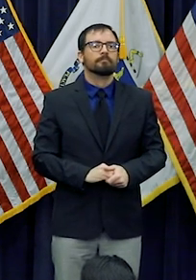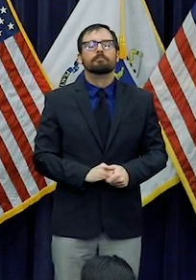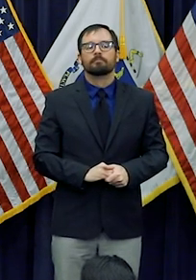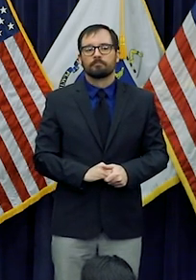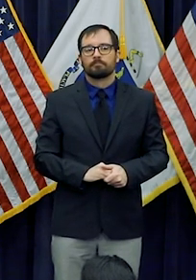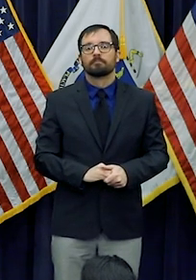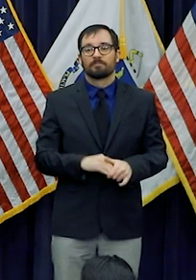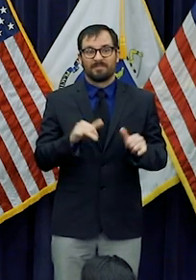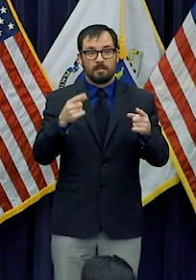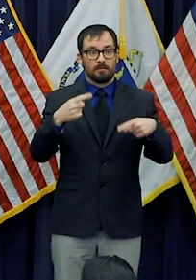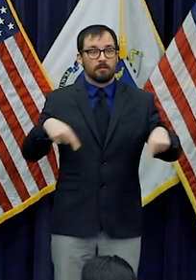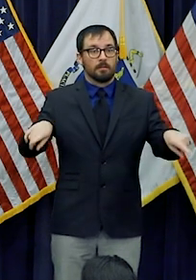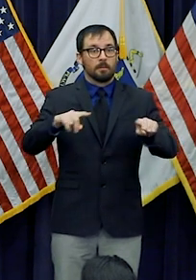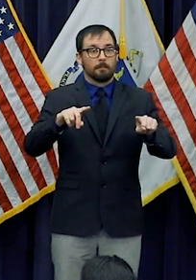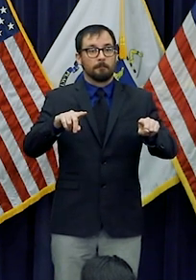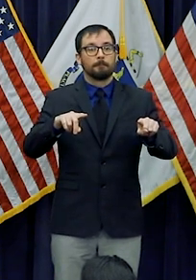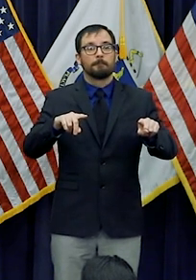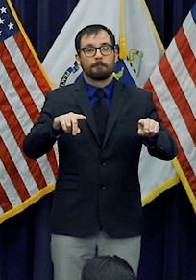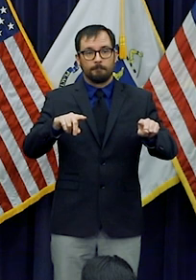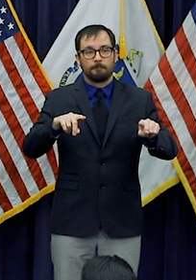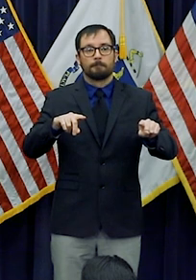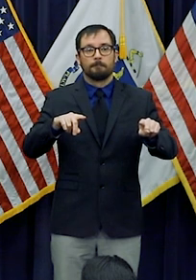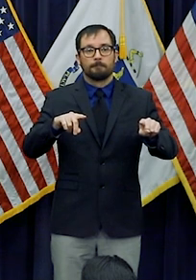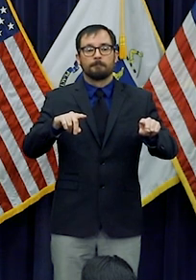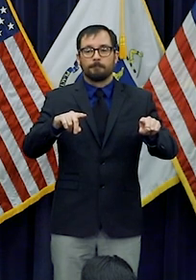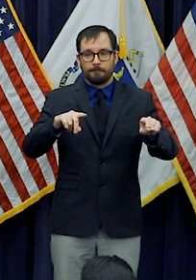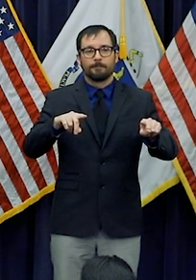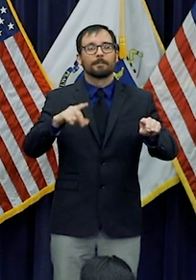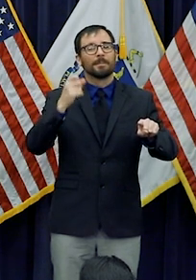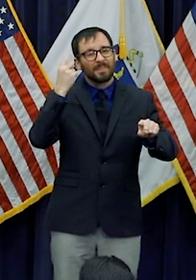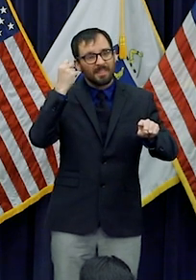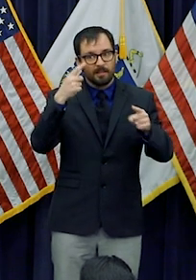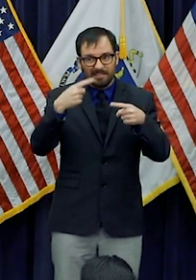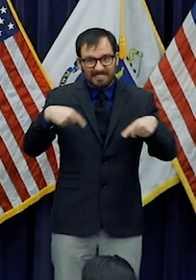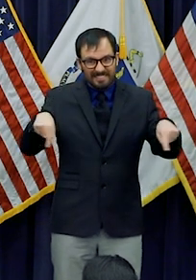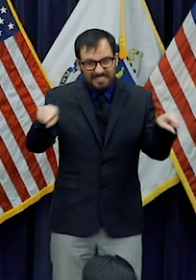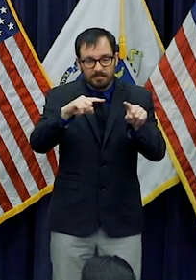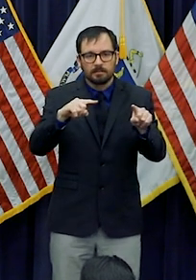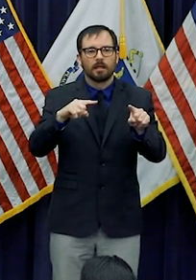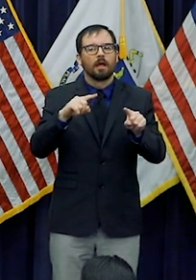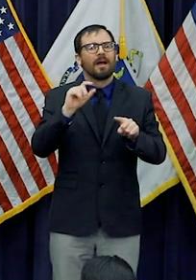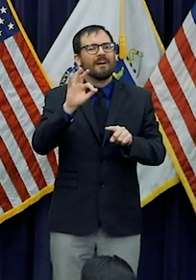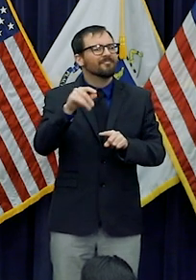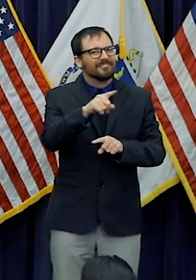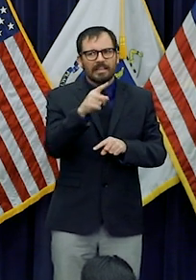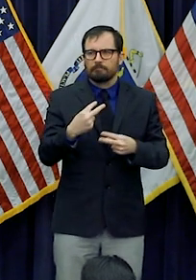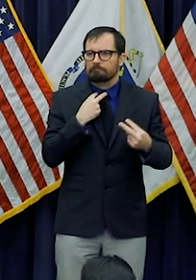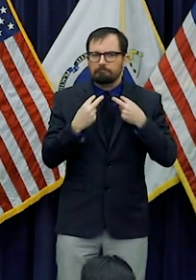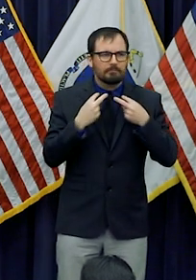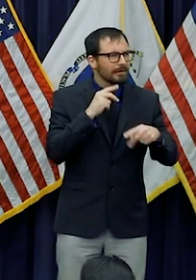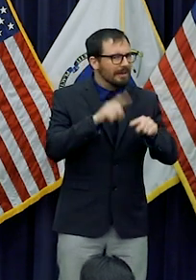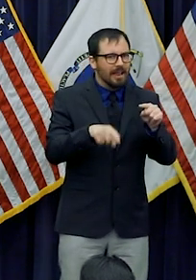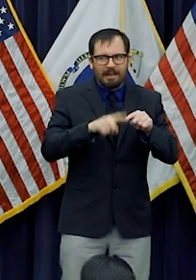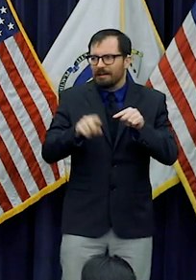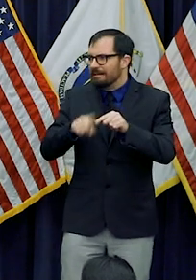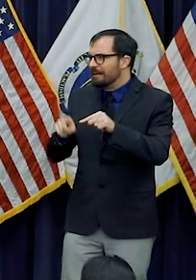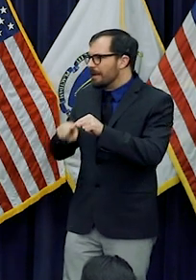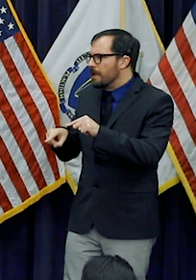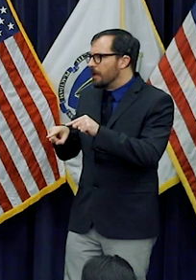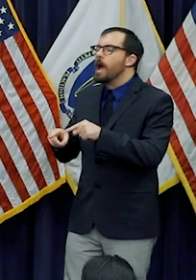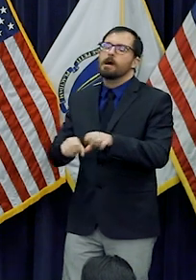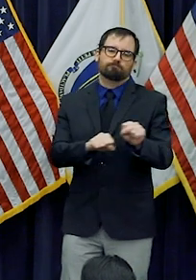be operating under the policies and procedures that we put in place as part of our oversight